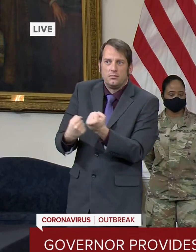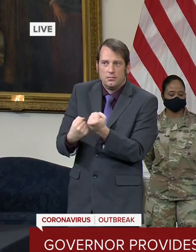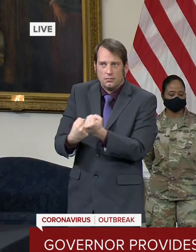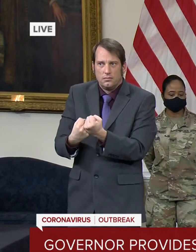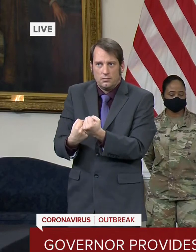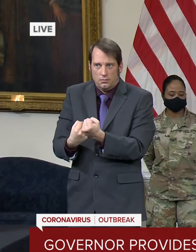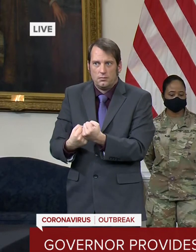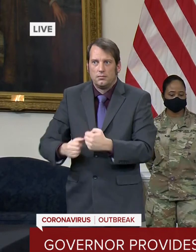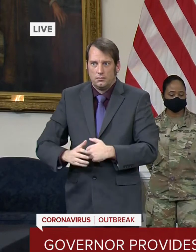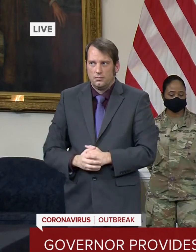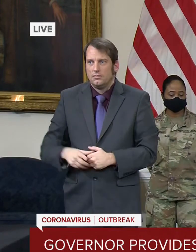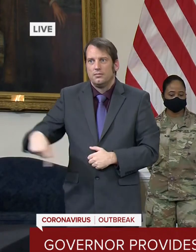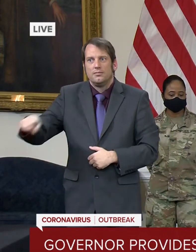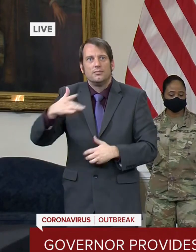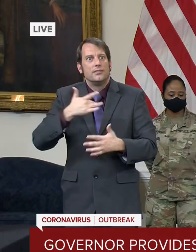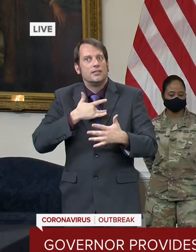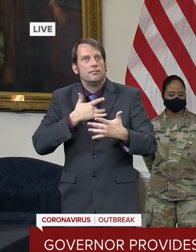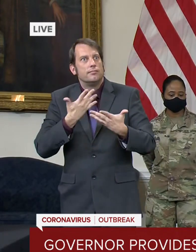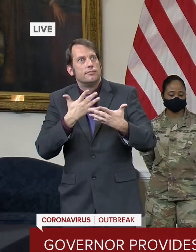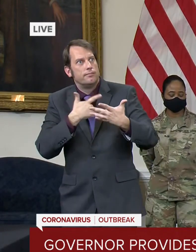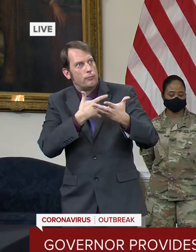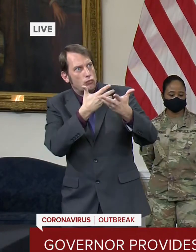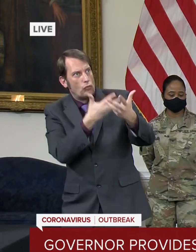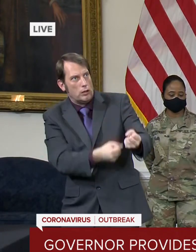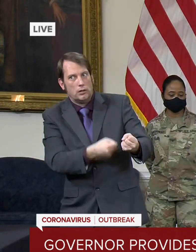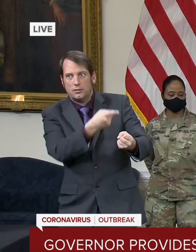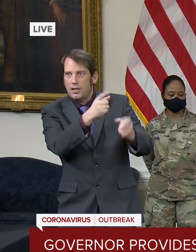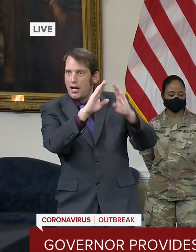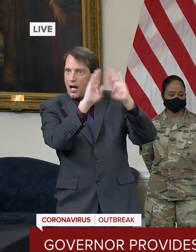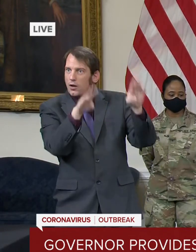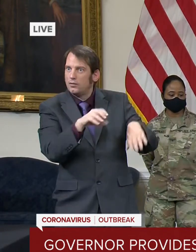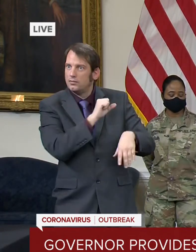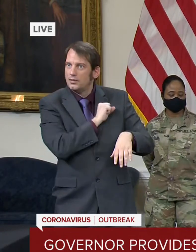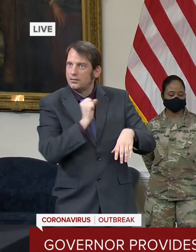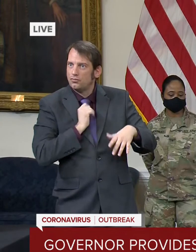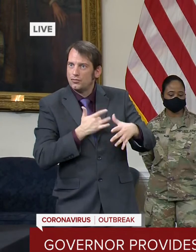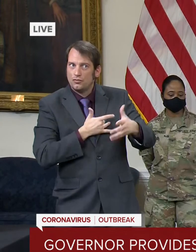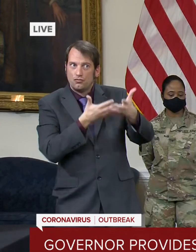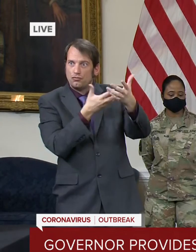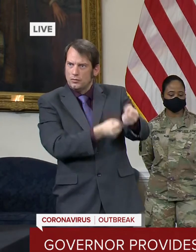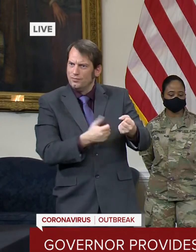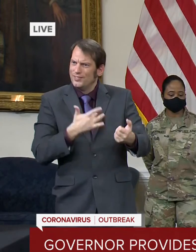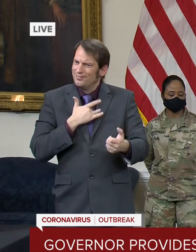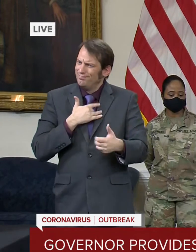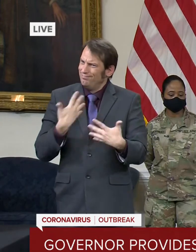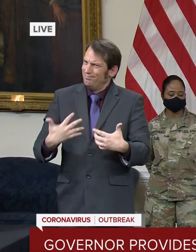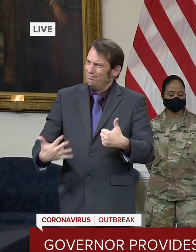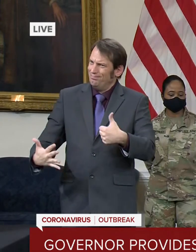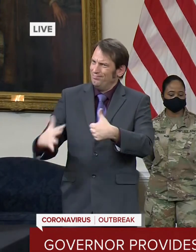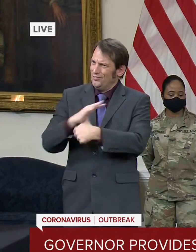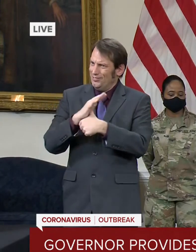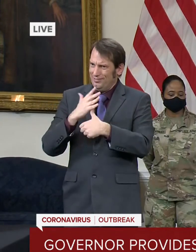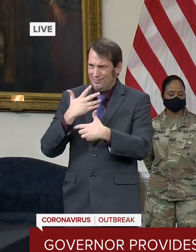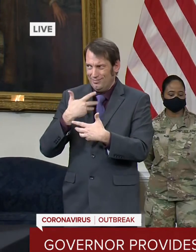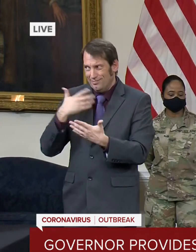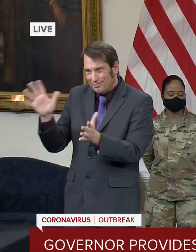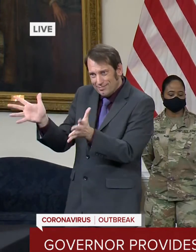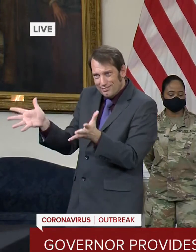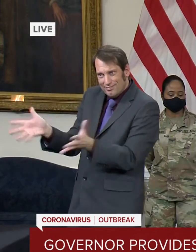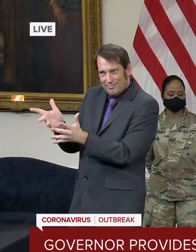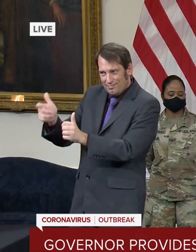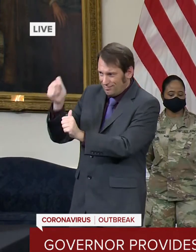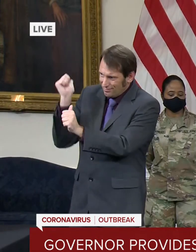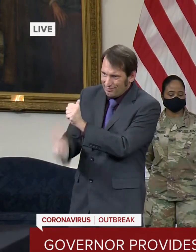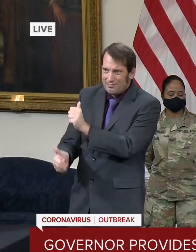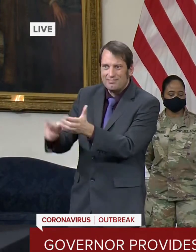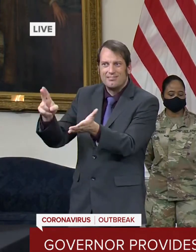with both the House and the Senate on our shared priorities, and we were prepared to be ready to sign that bill into law so we could